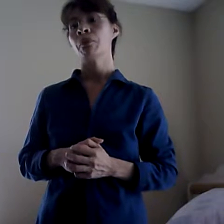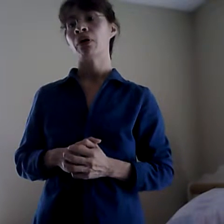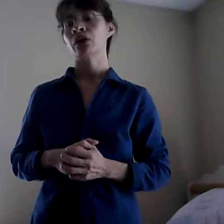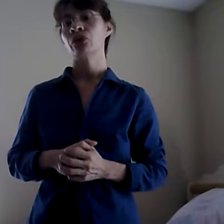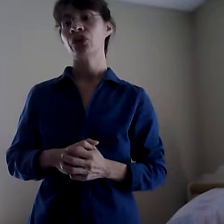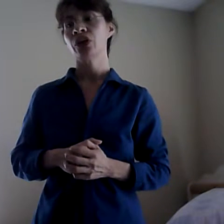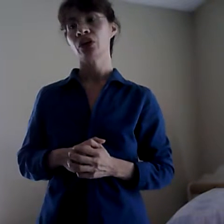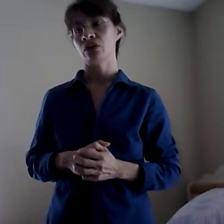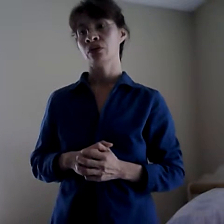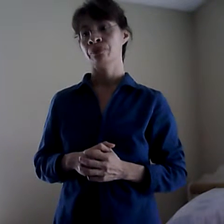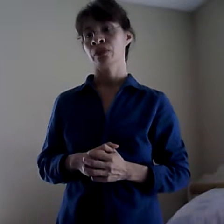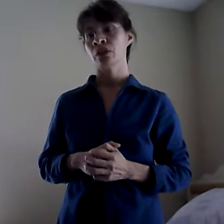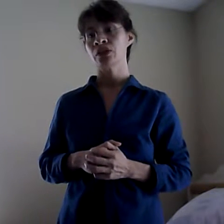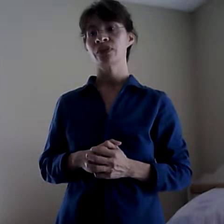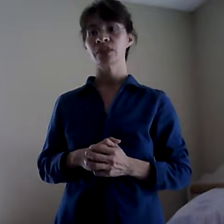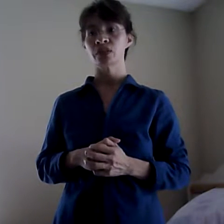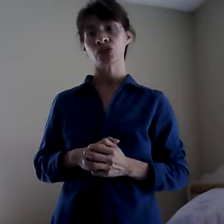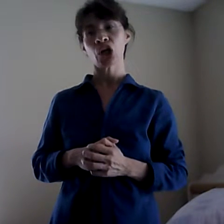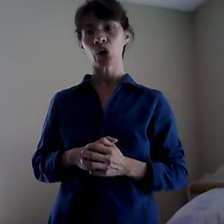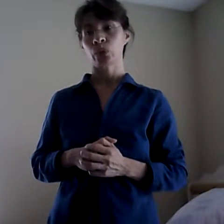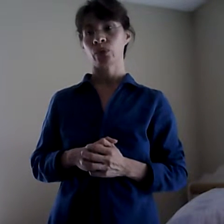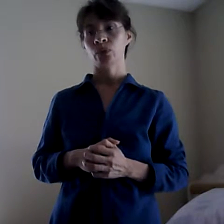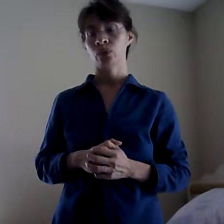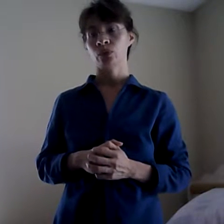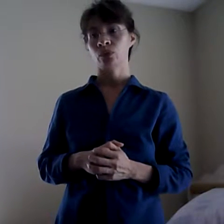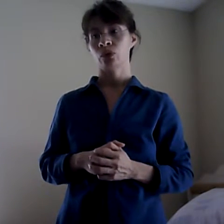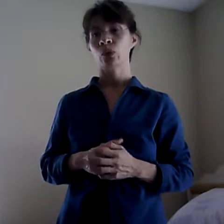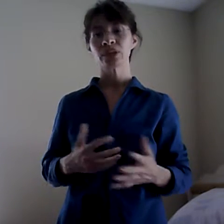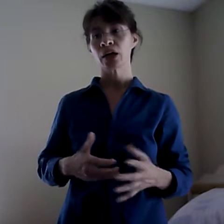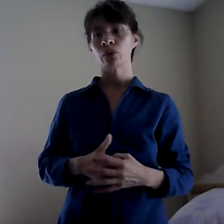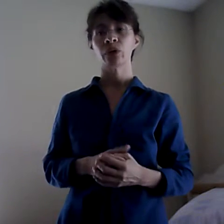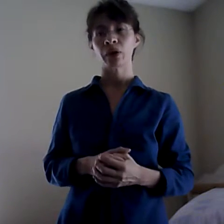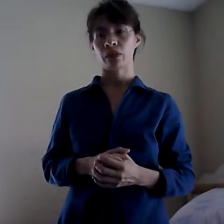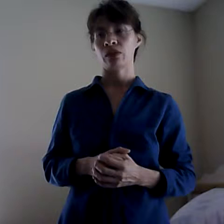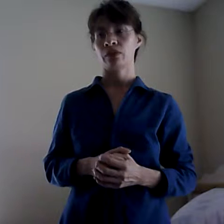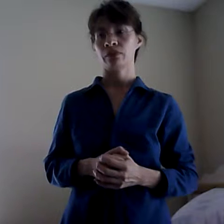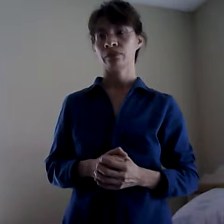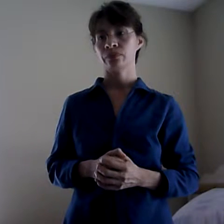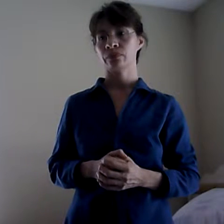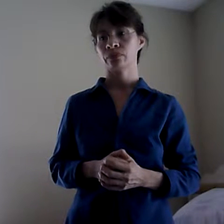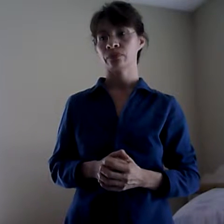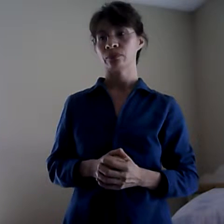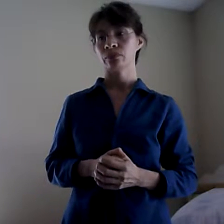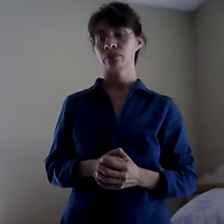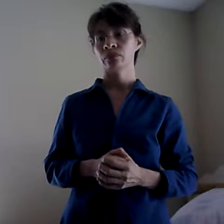What part of the year is business slow? What time? What month?